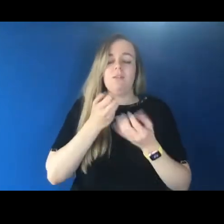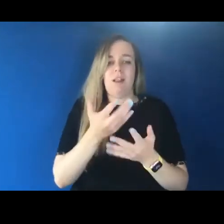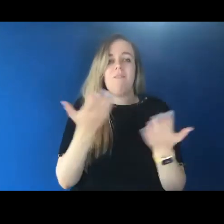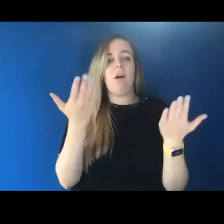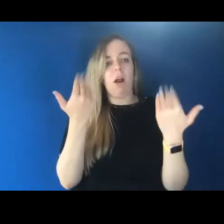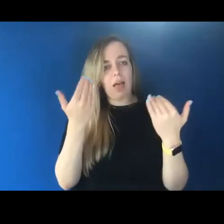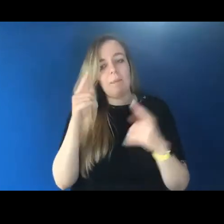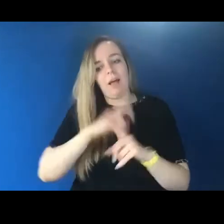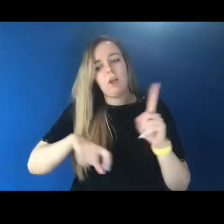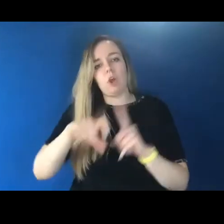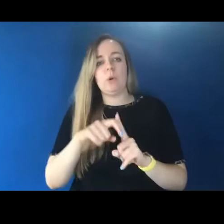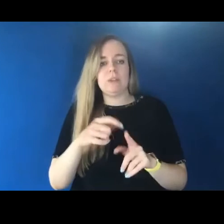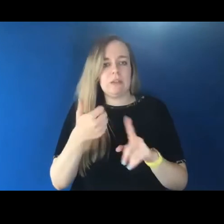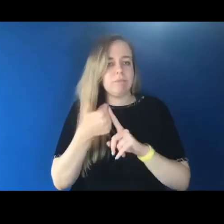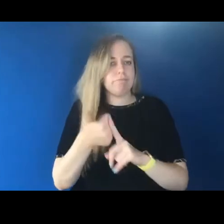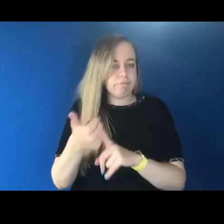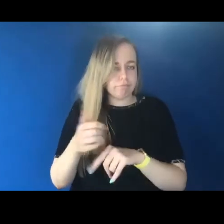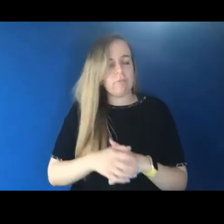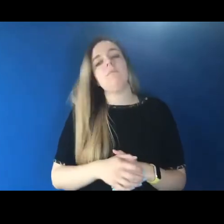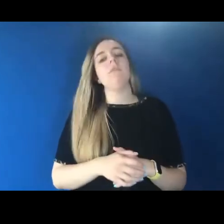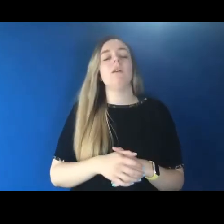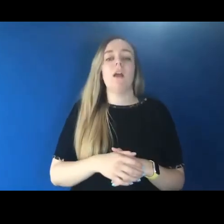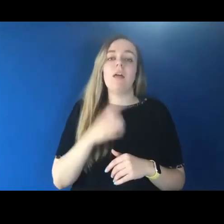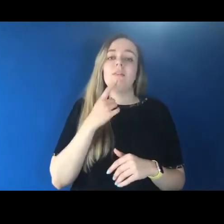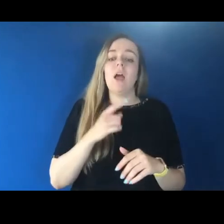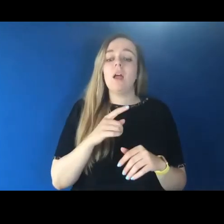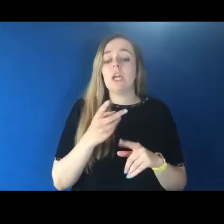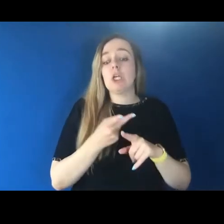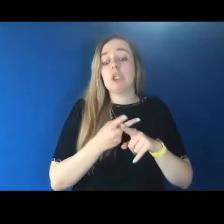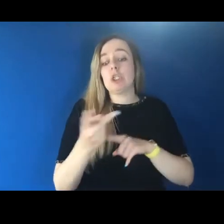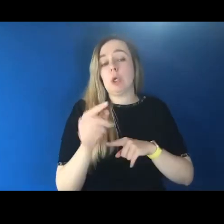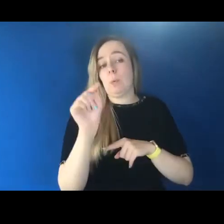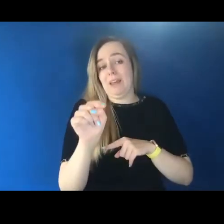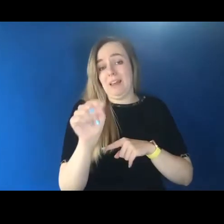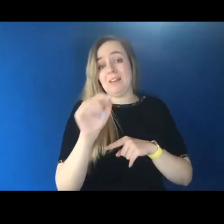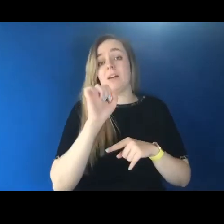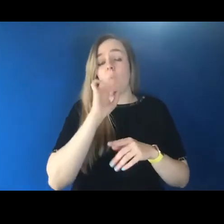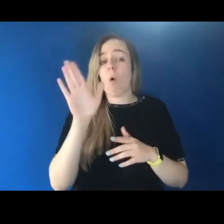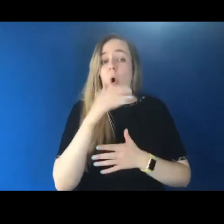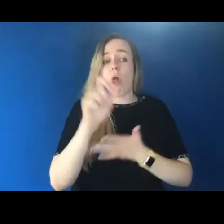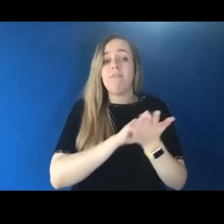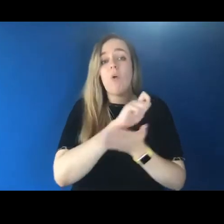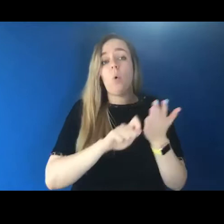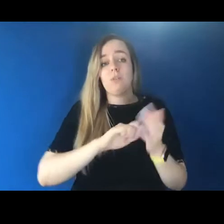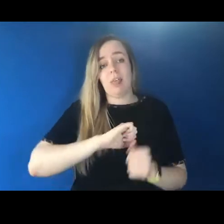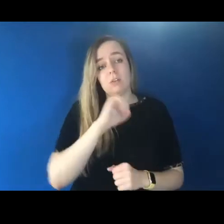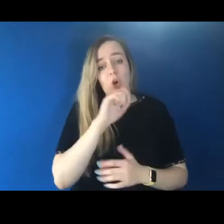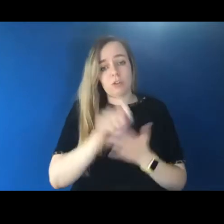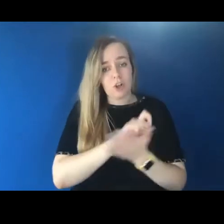our communities. And in just over 2 weeks' time, we will all be voting in the Scottish